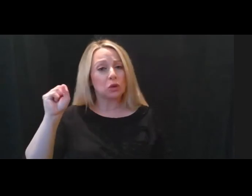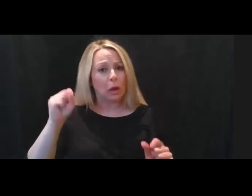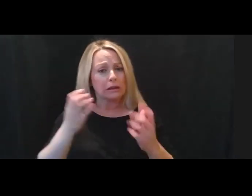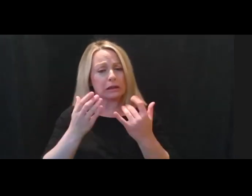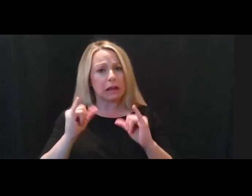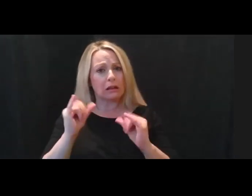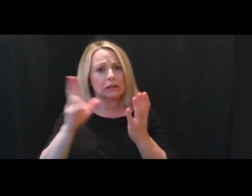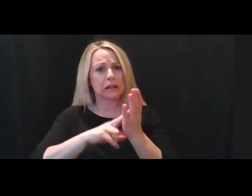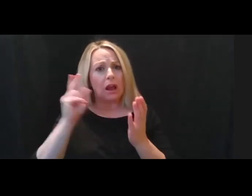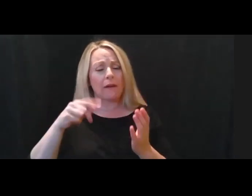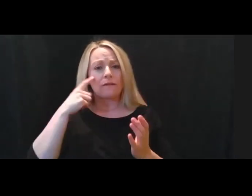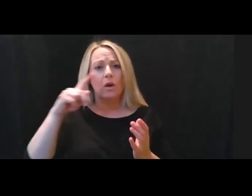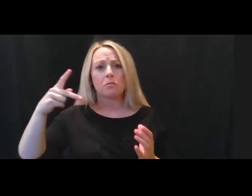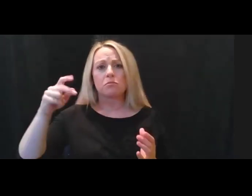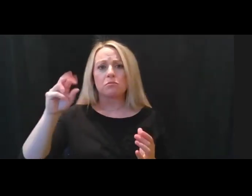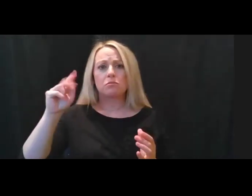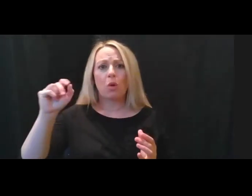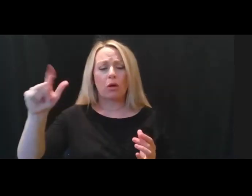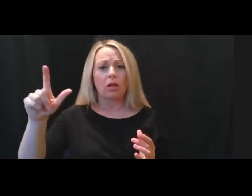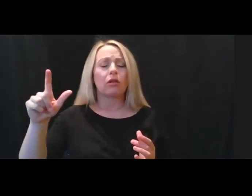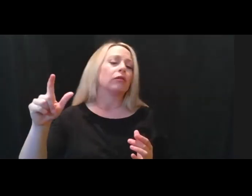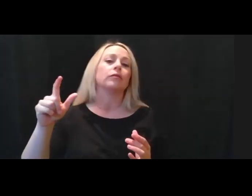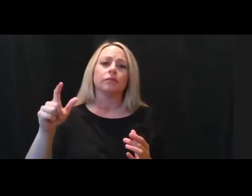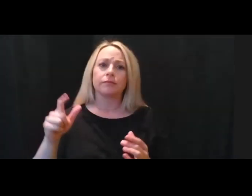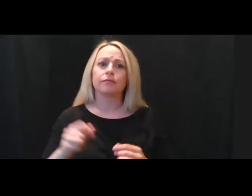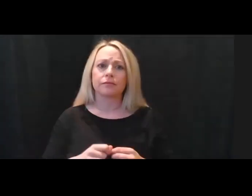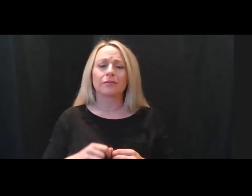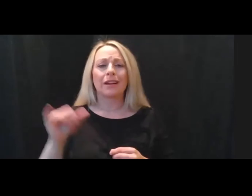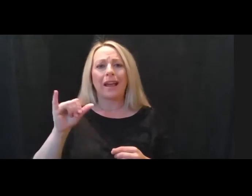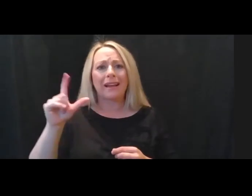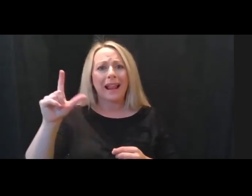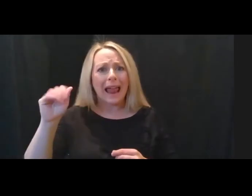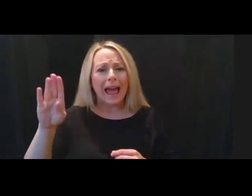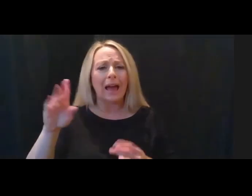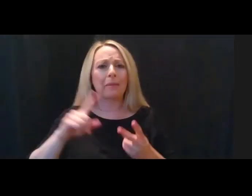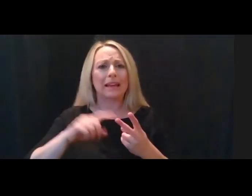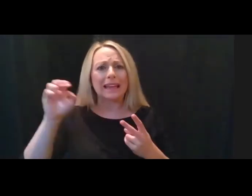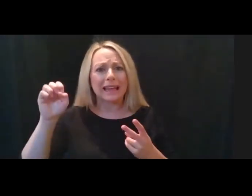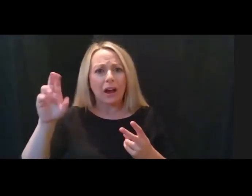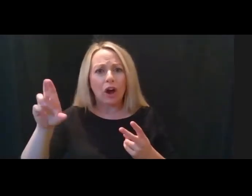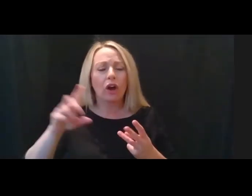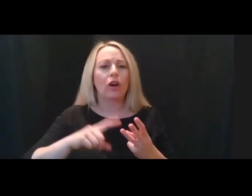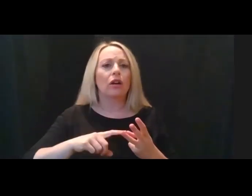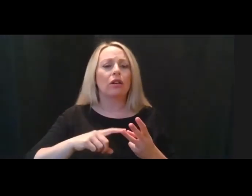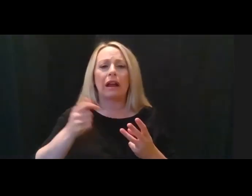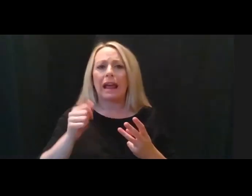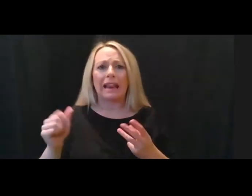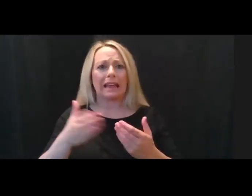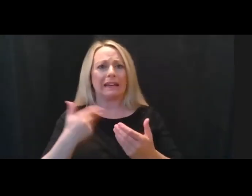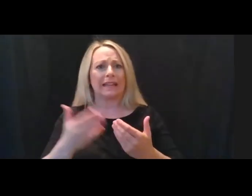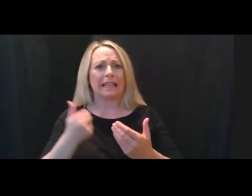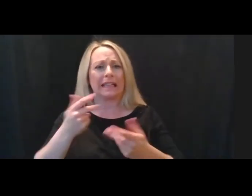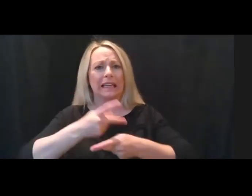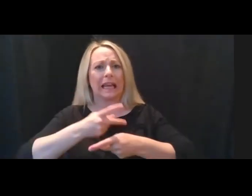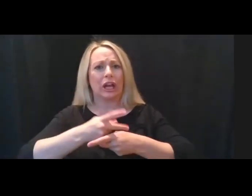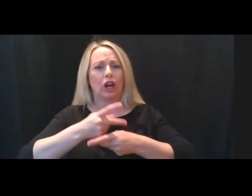portal if you've ever utilized a Genesis service, such as a lab, an ER visit, convenient care. If you